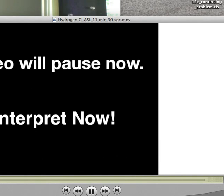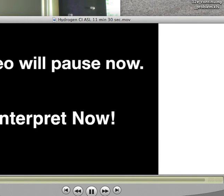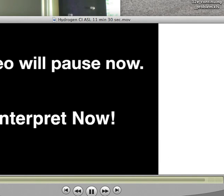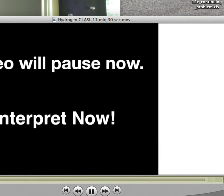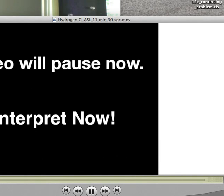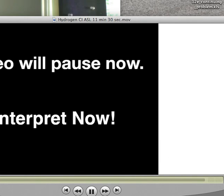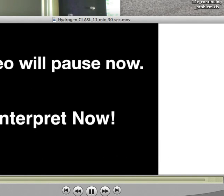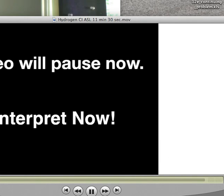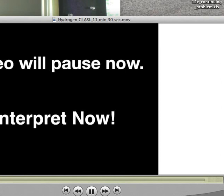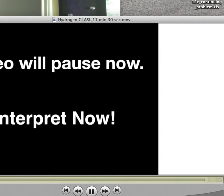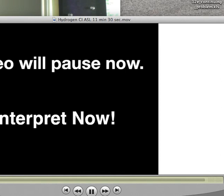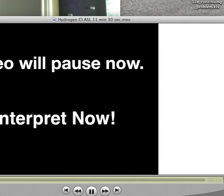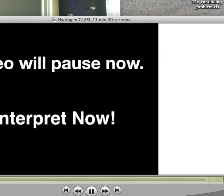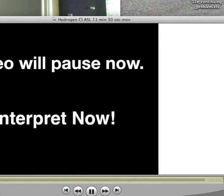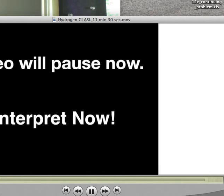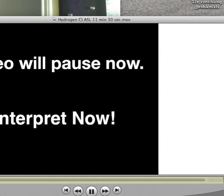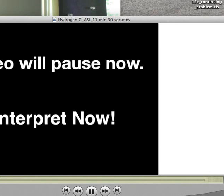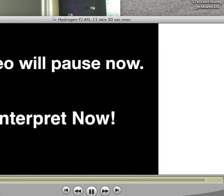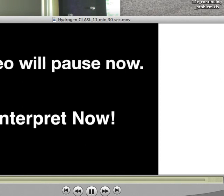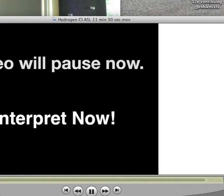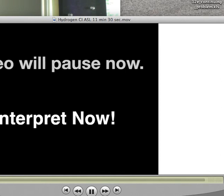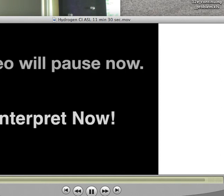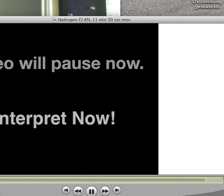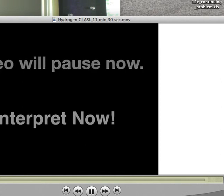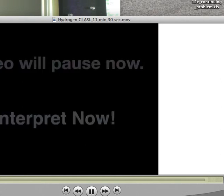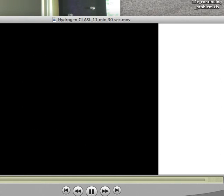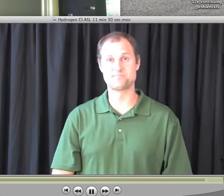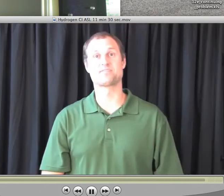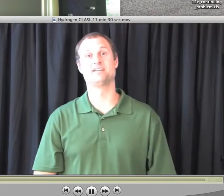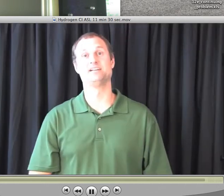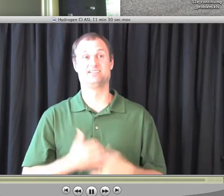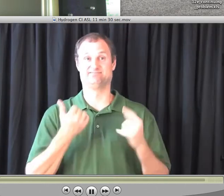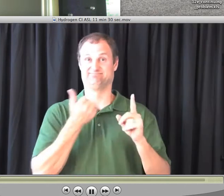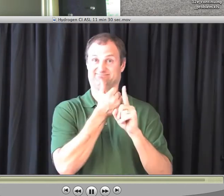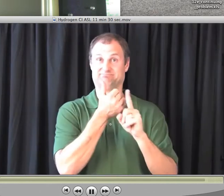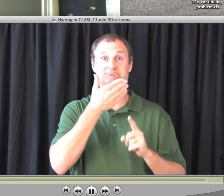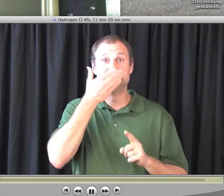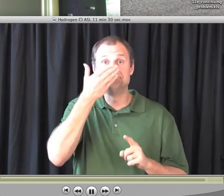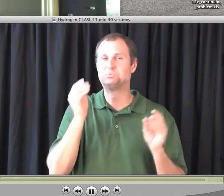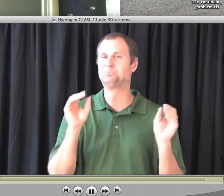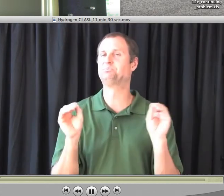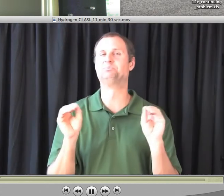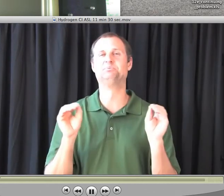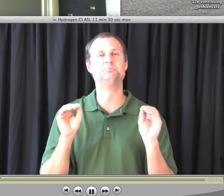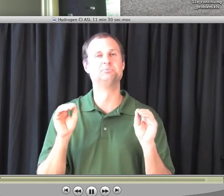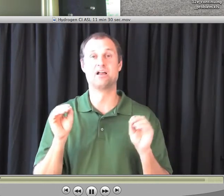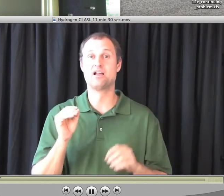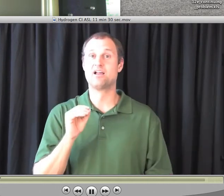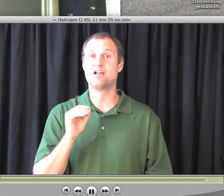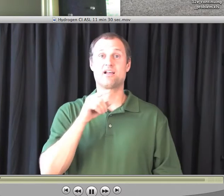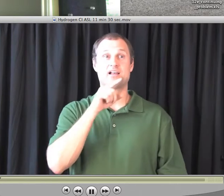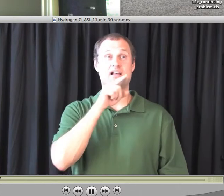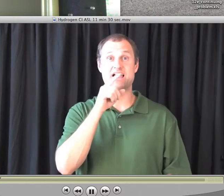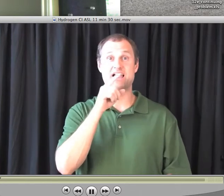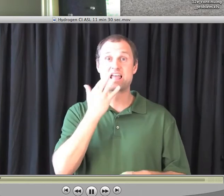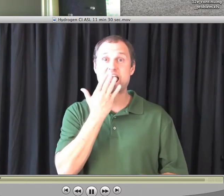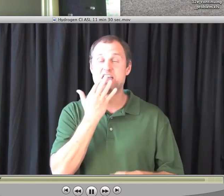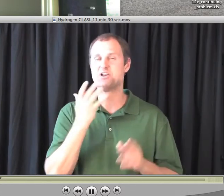first element in the table of contents. If you know periodic table, you'll find it's the very first one on the